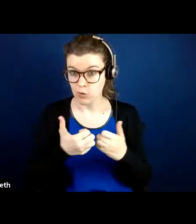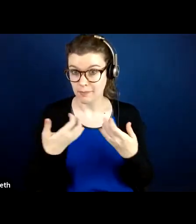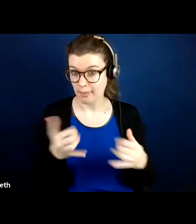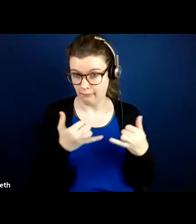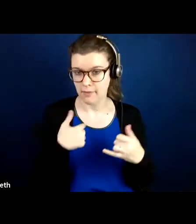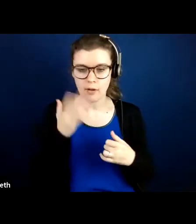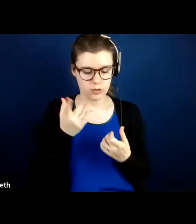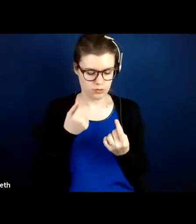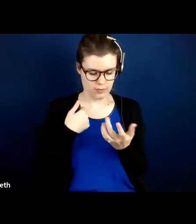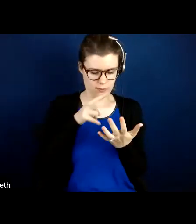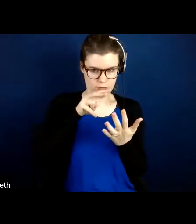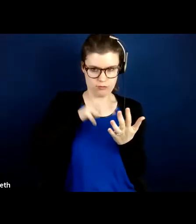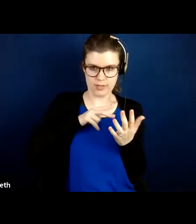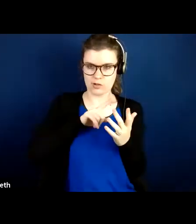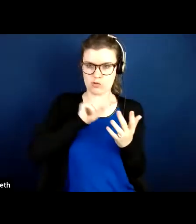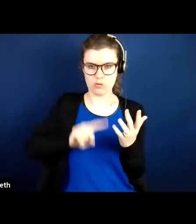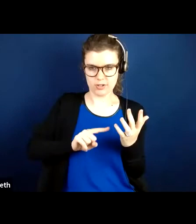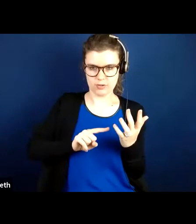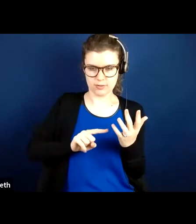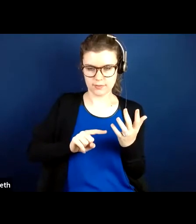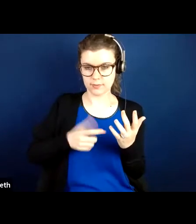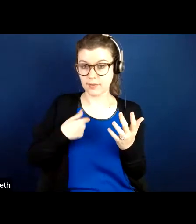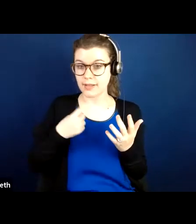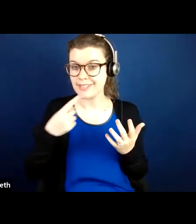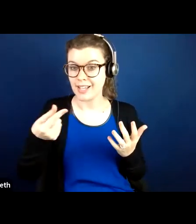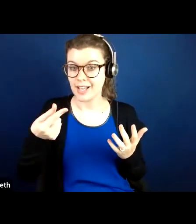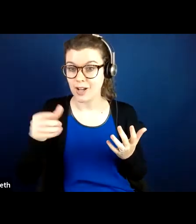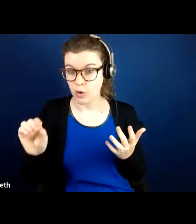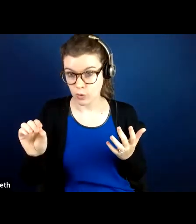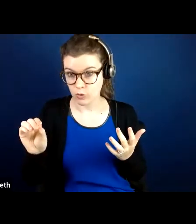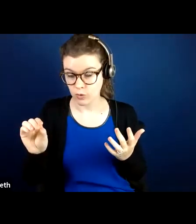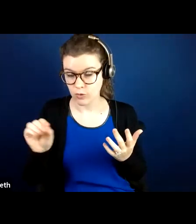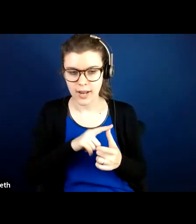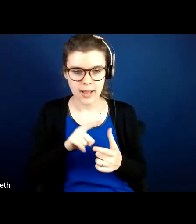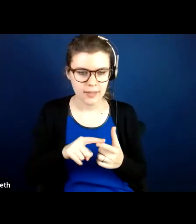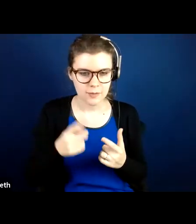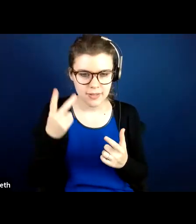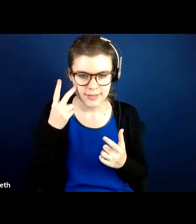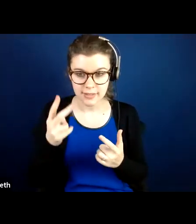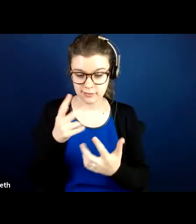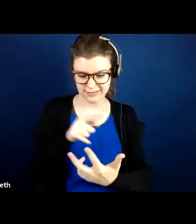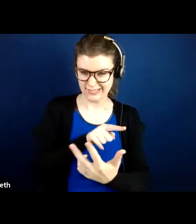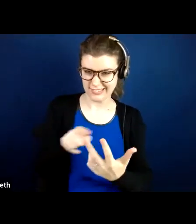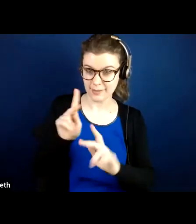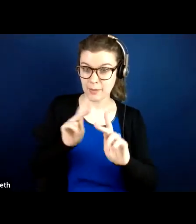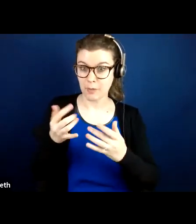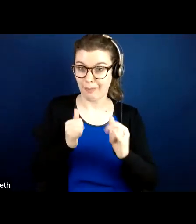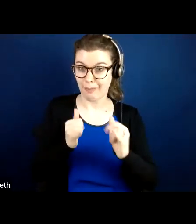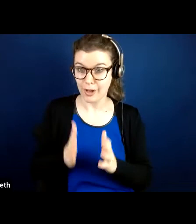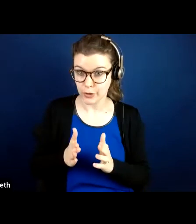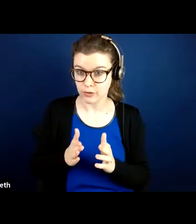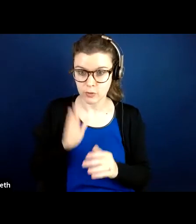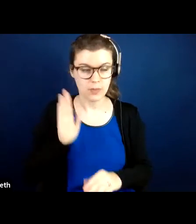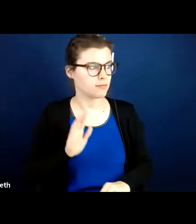out the question, and then I will say go, and then the players will raise their